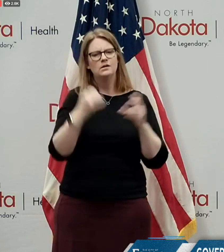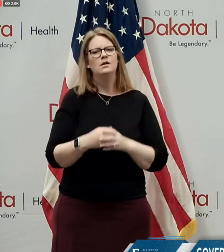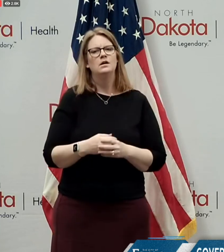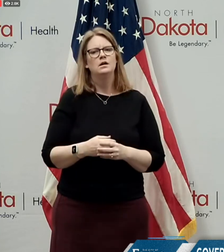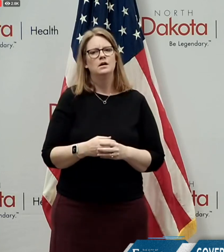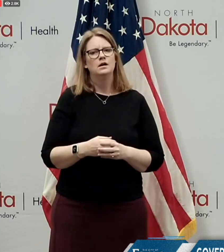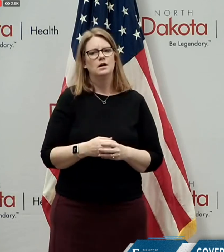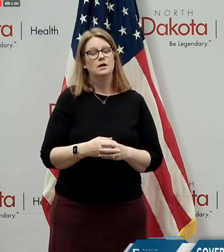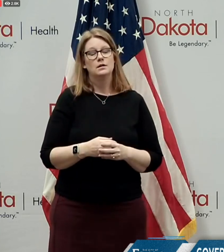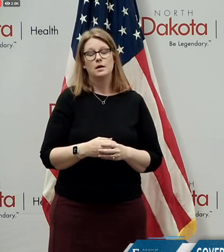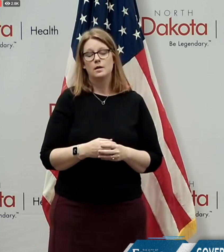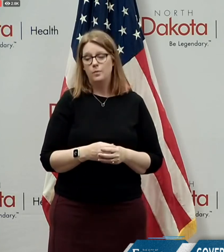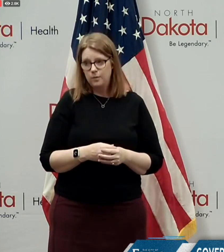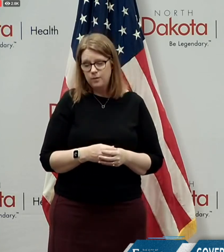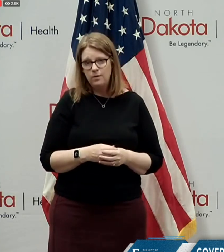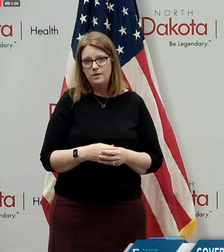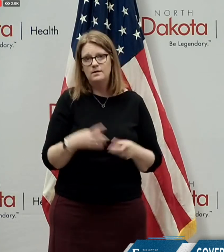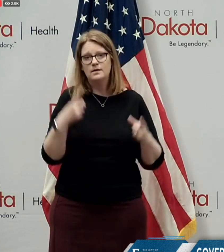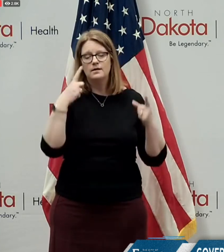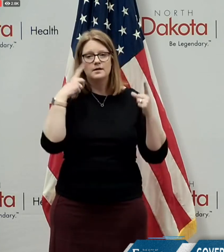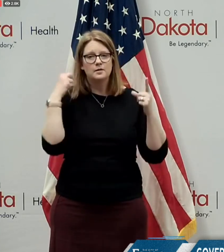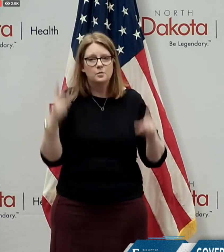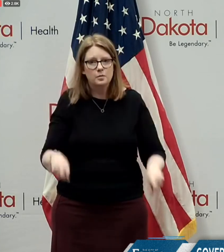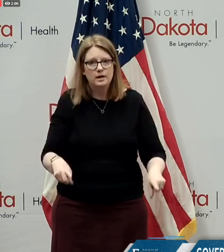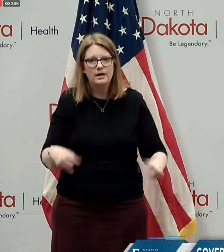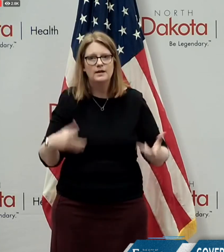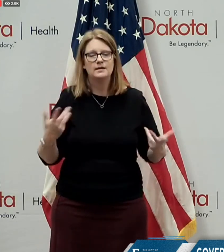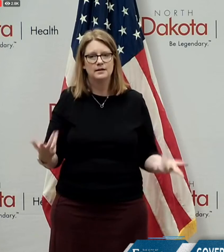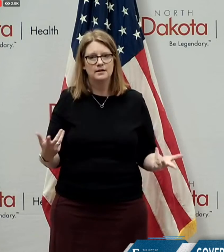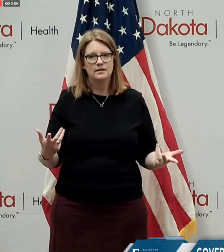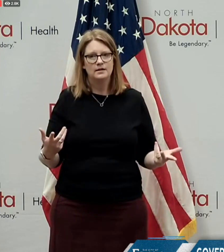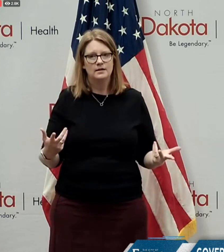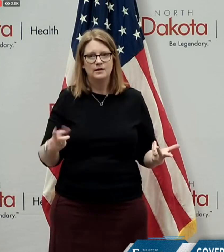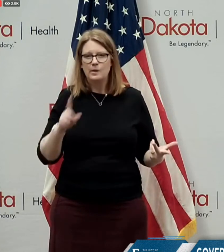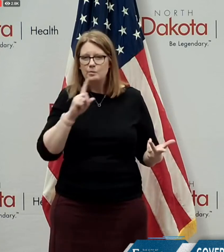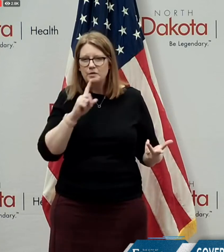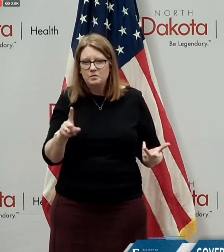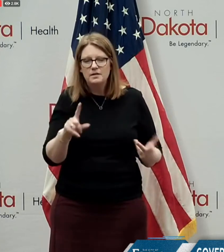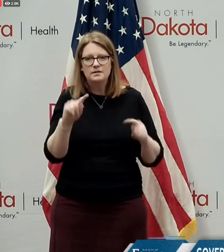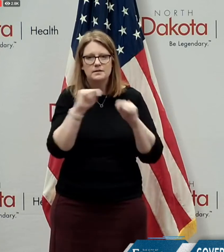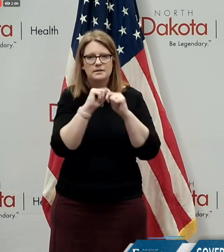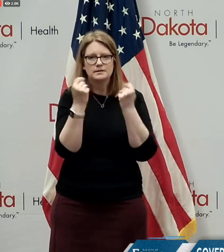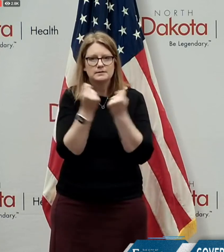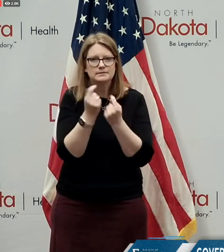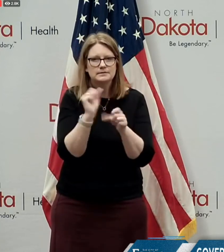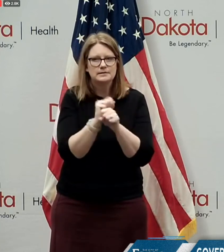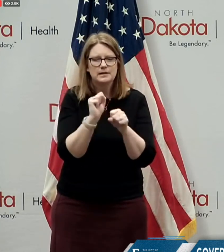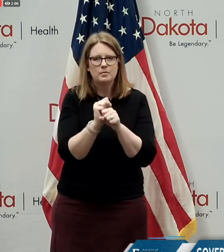agree with him so much on that. You can't get any place without teamwork. I'll